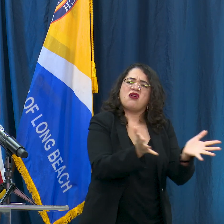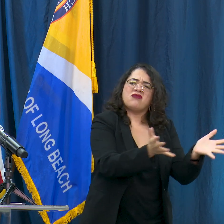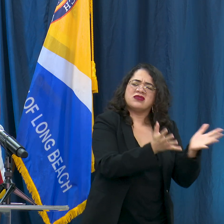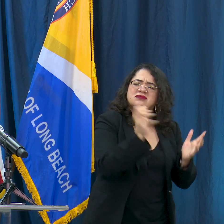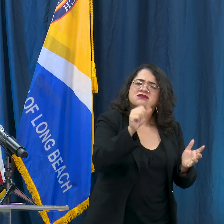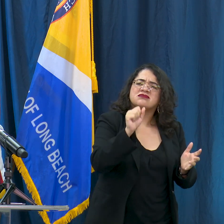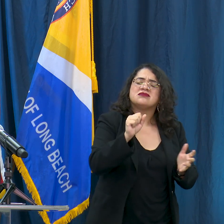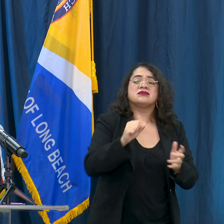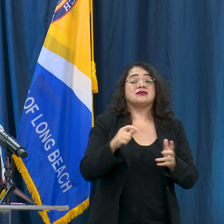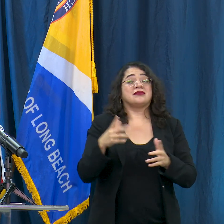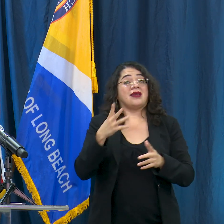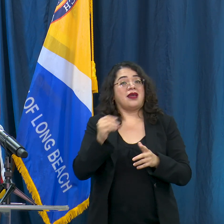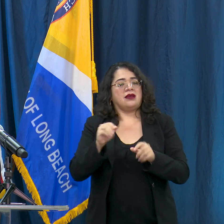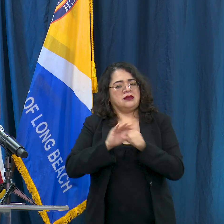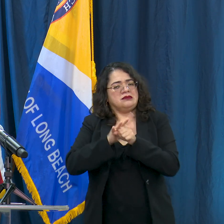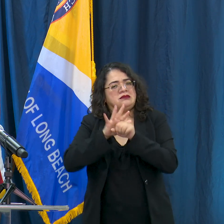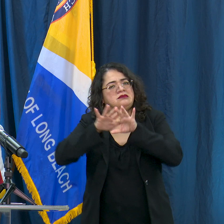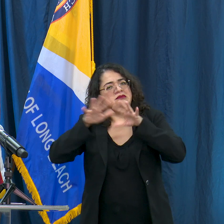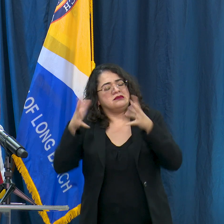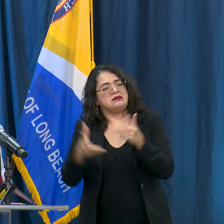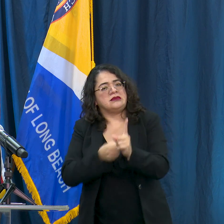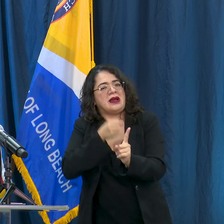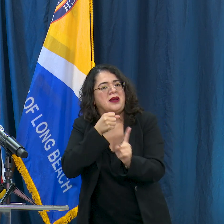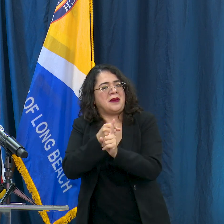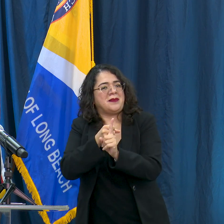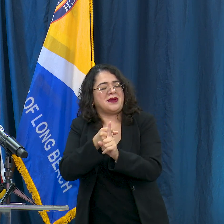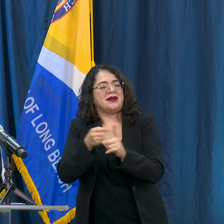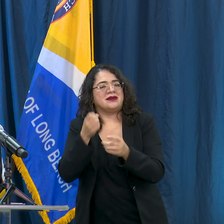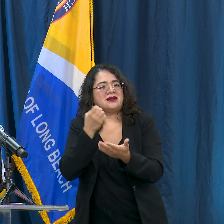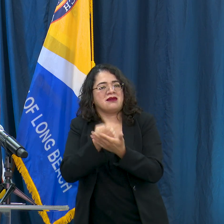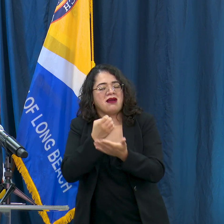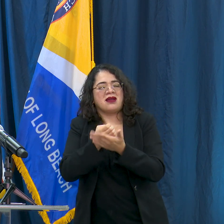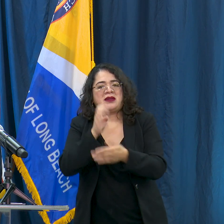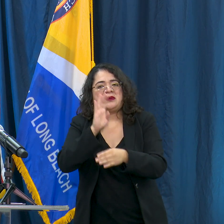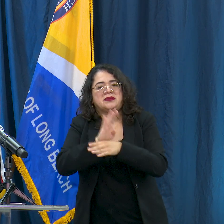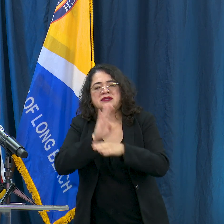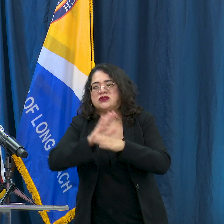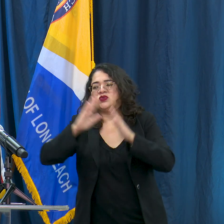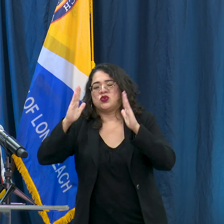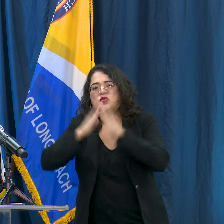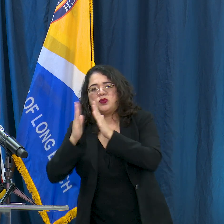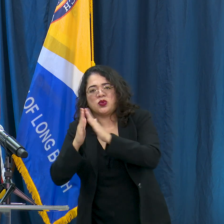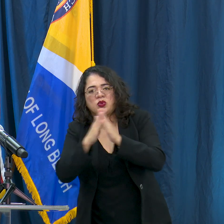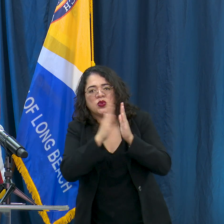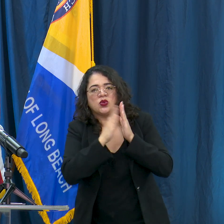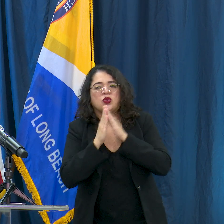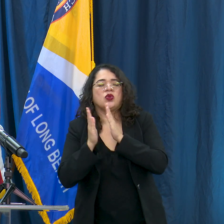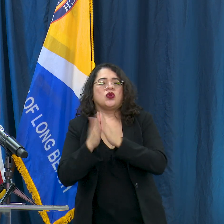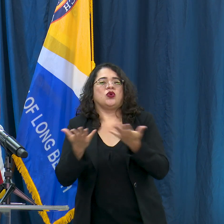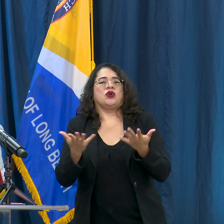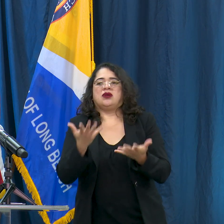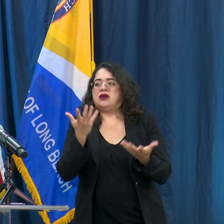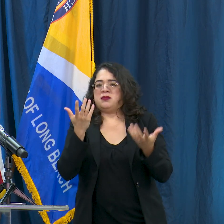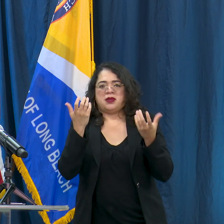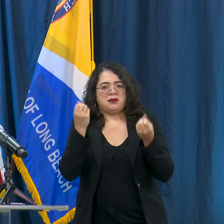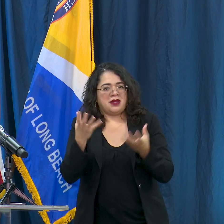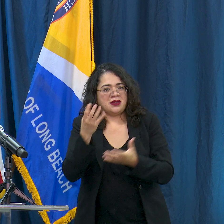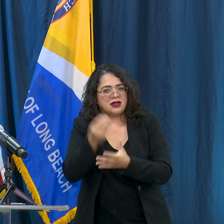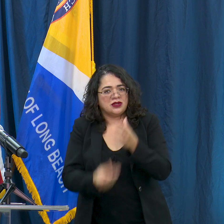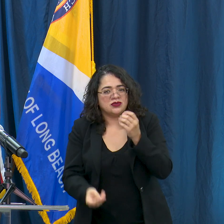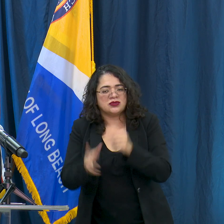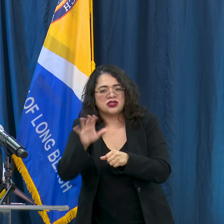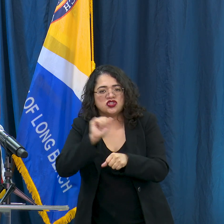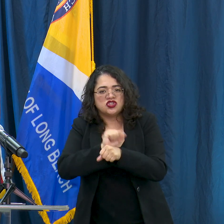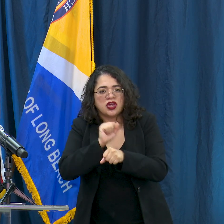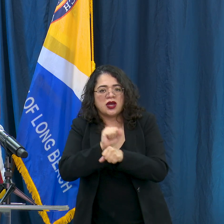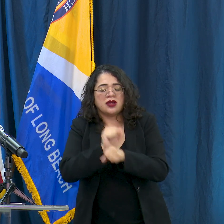every single day in our community as well. And then you top that with the economic anxiety and the real loss of jobs and the kind